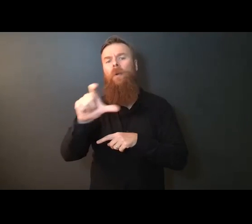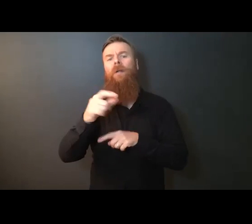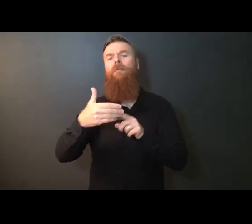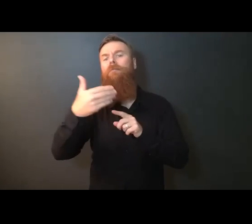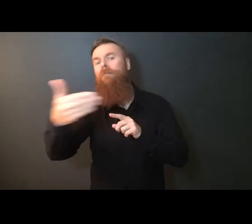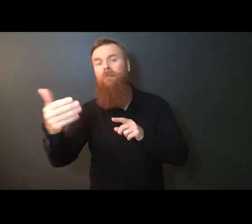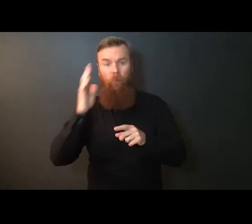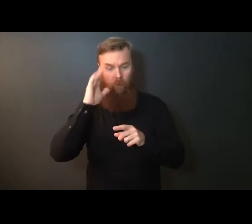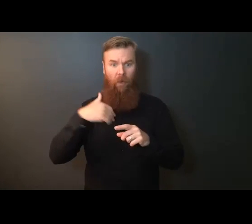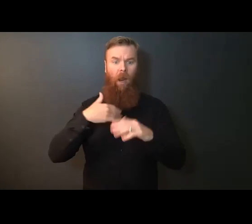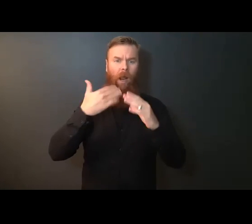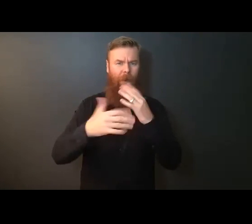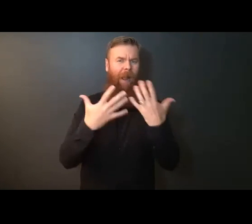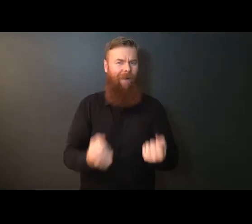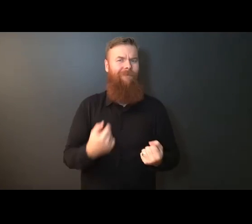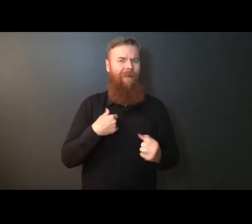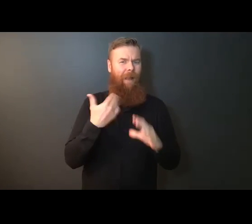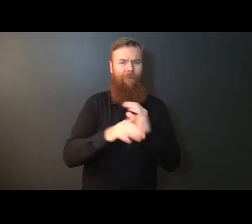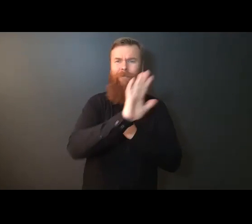follow-up email. Thank you all.